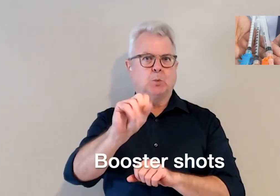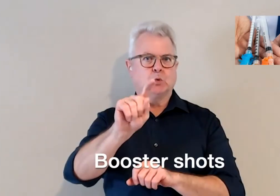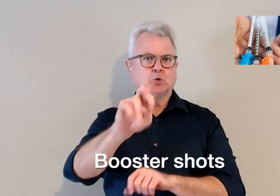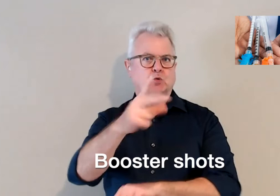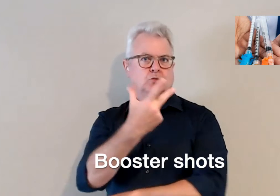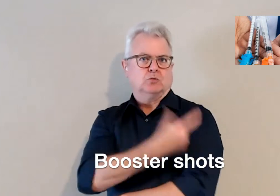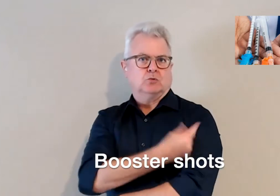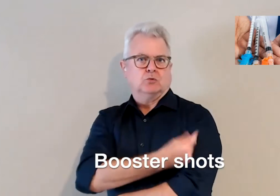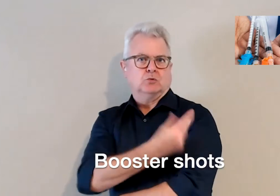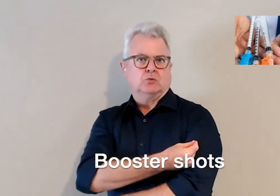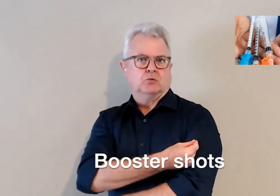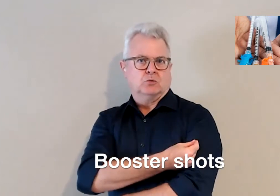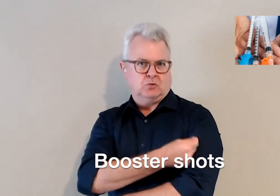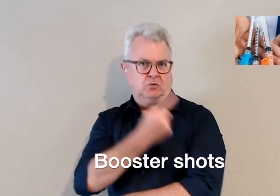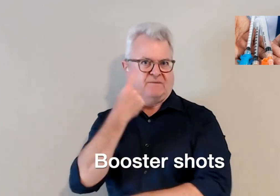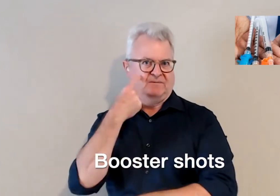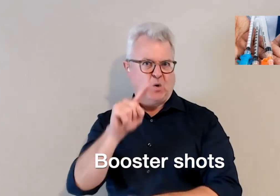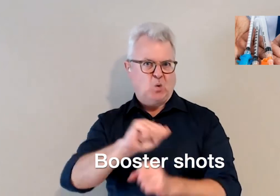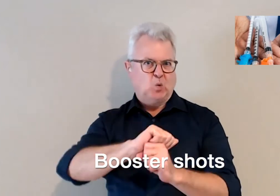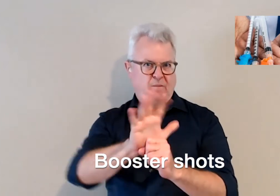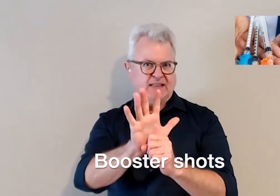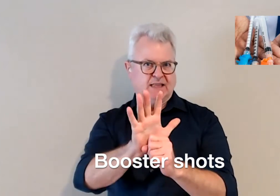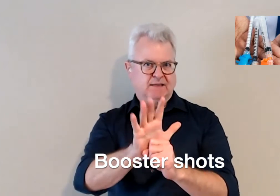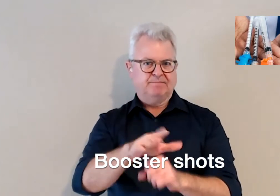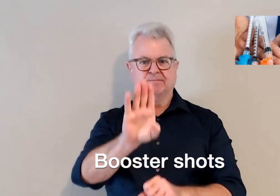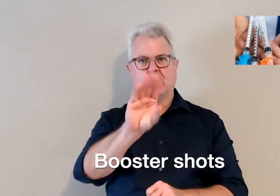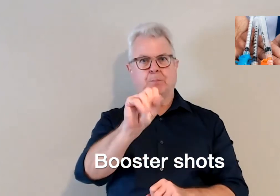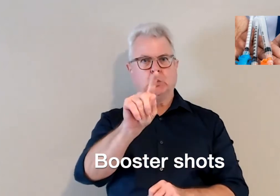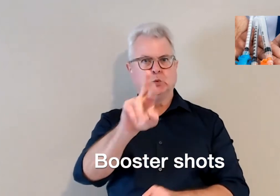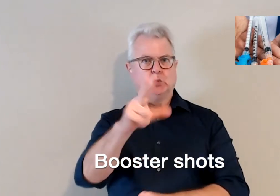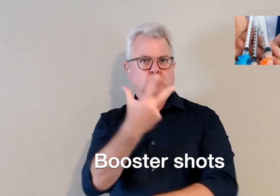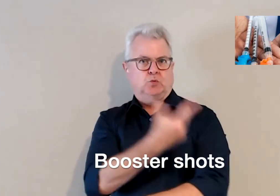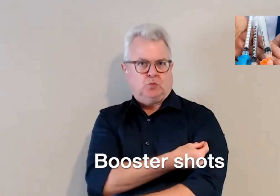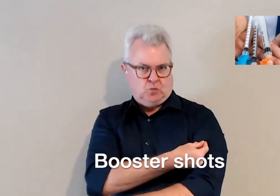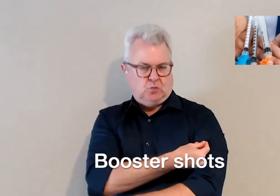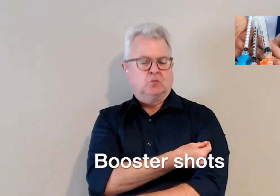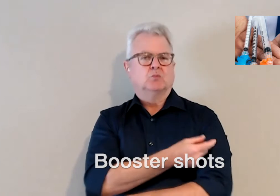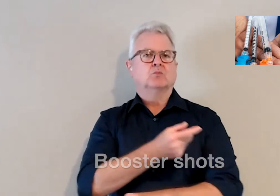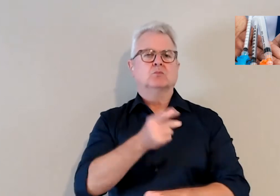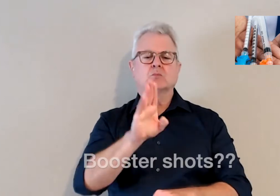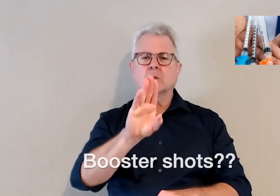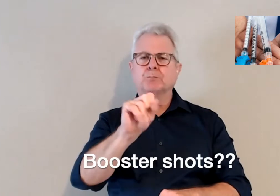that people have been getting their booster shots for COVID-19, known as the booster